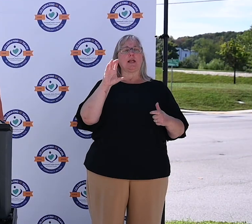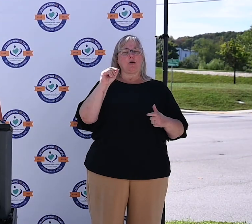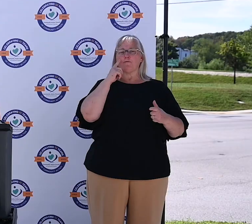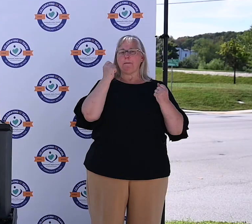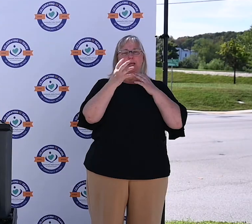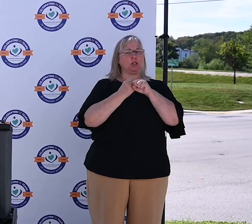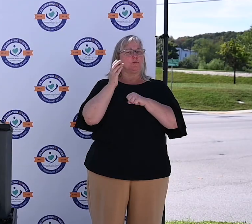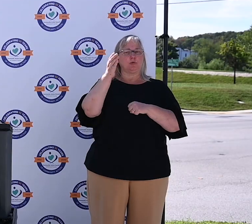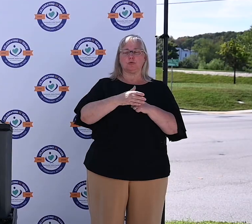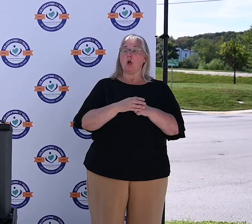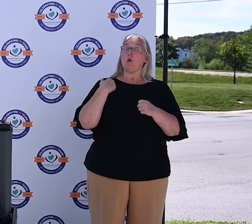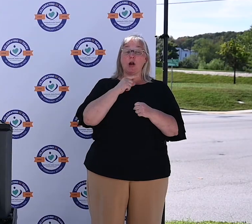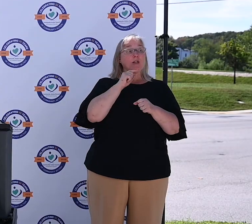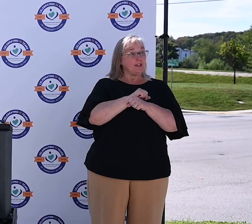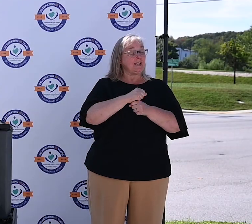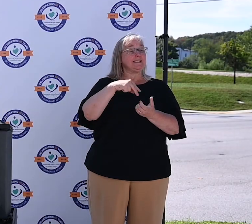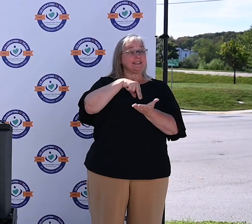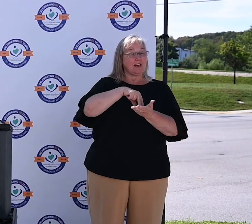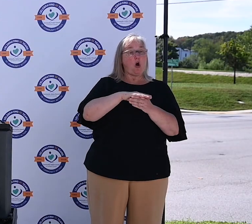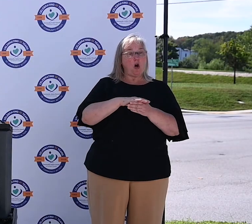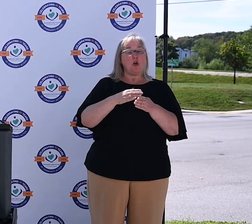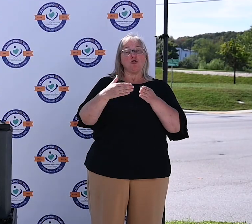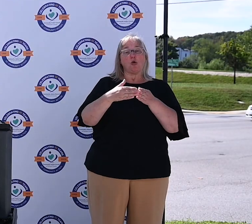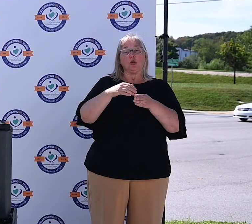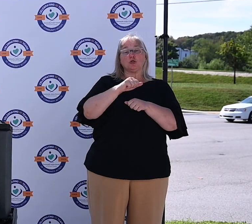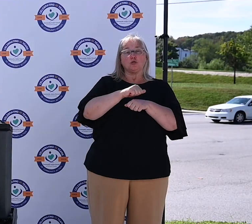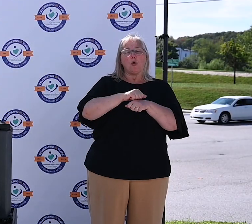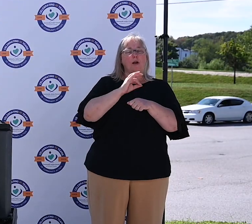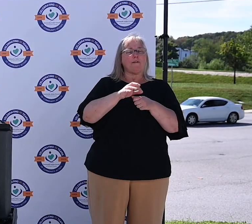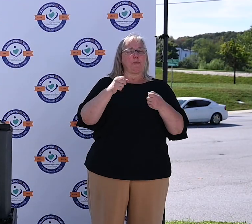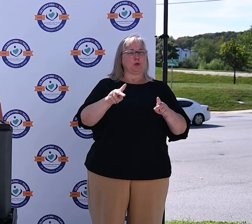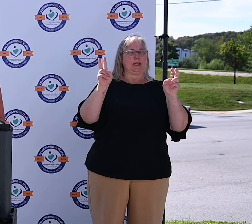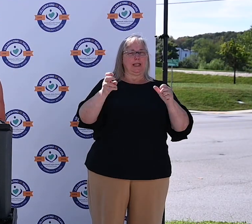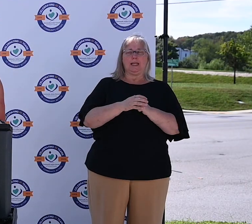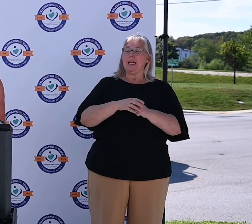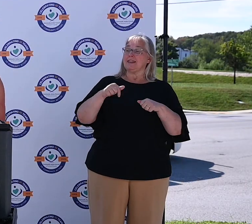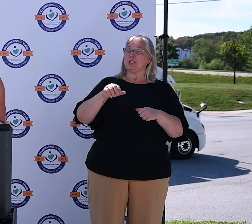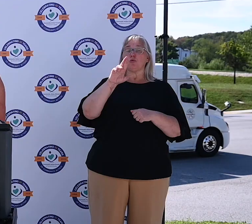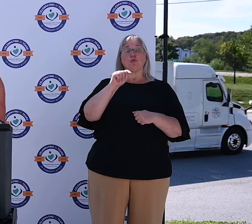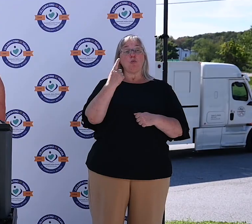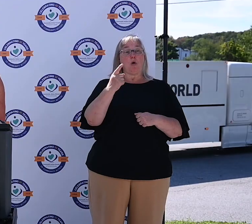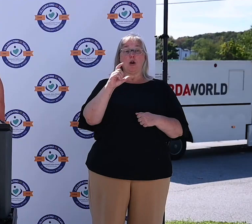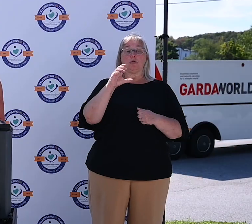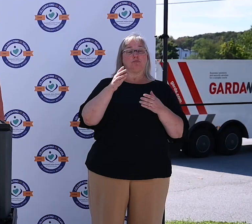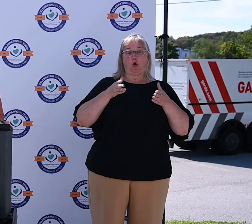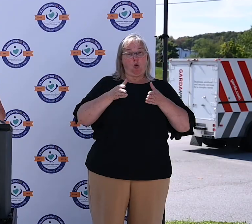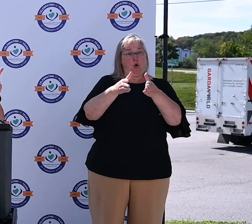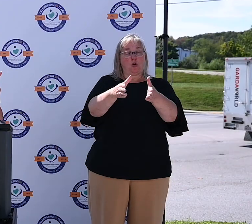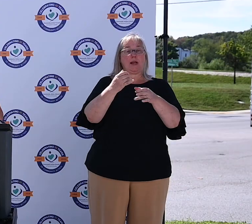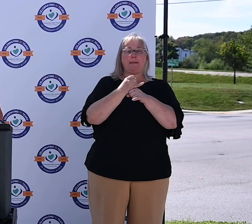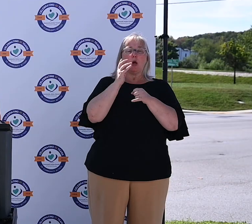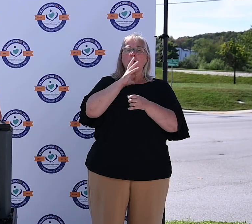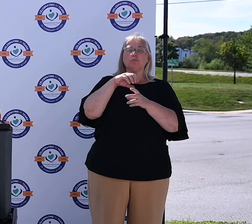We are quite literally standing on the cornerstone of opportunity. This Route 1 Corridor campus will house